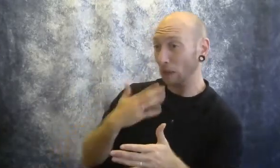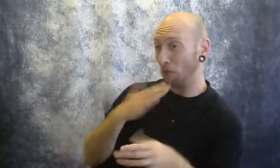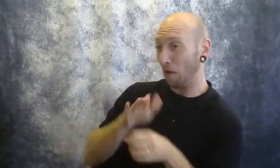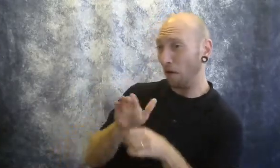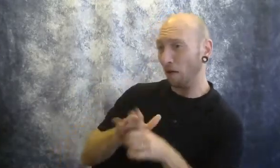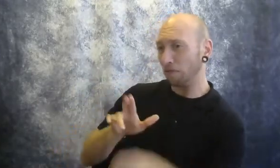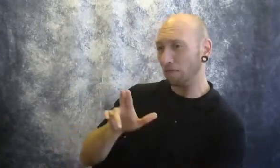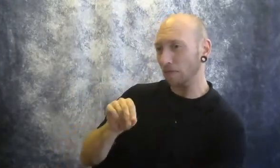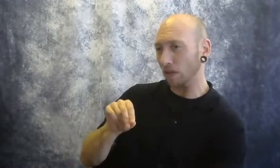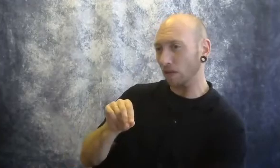do better than me.